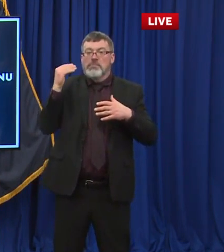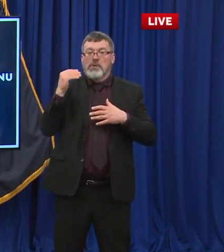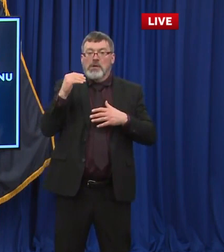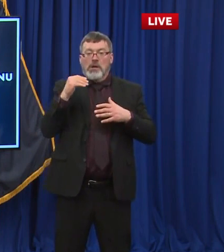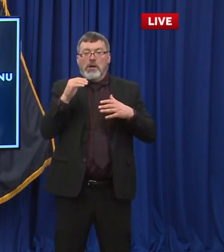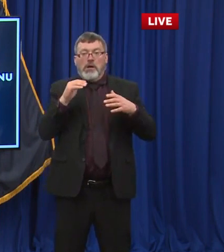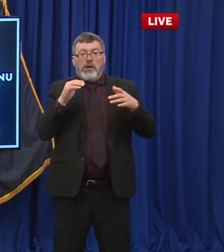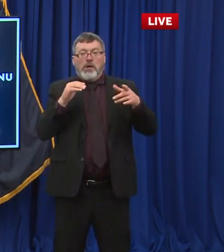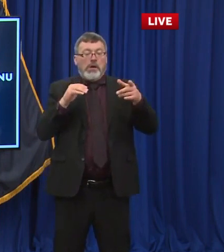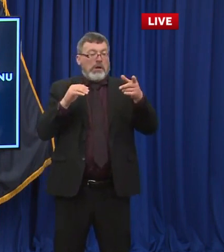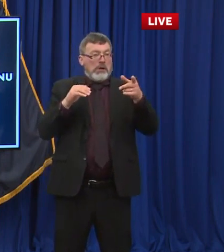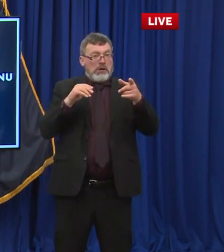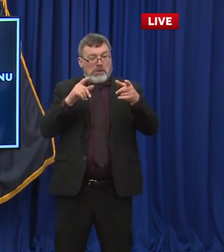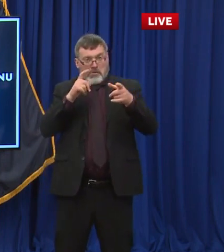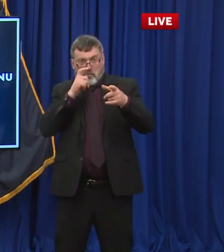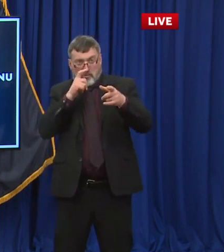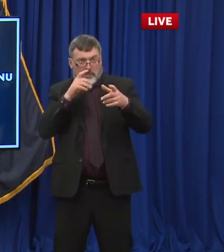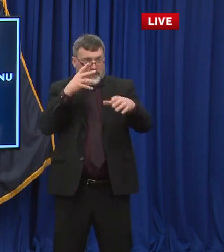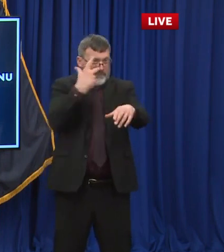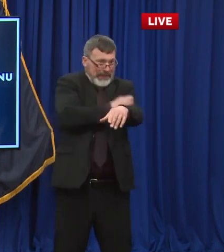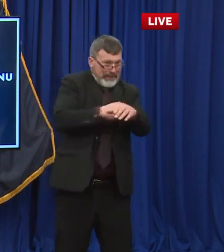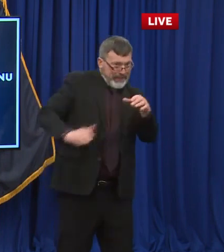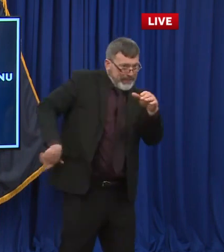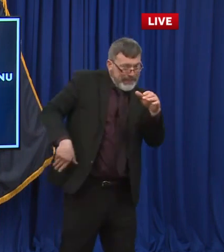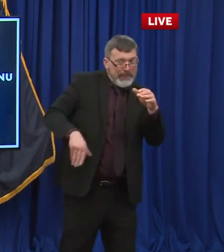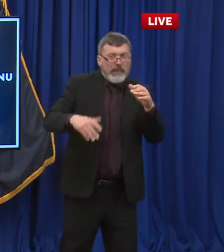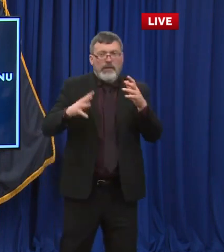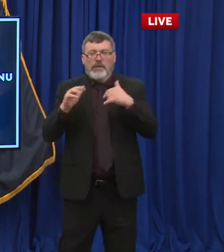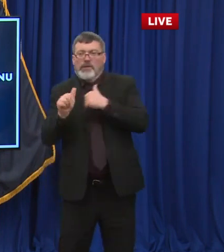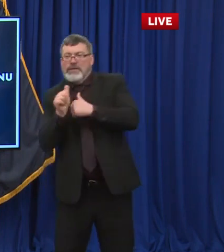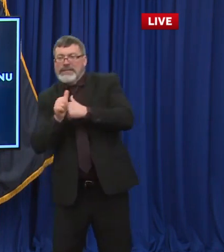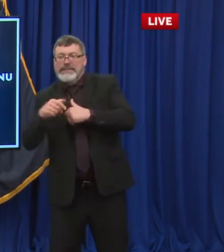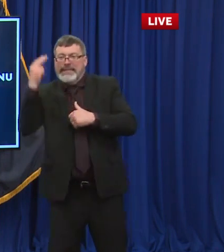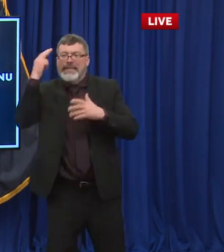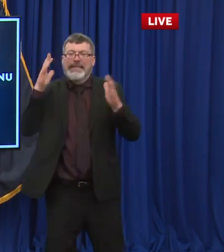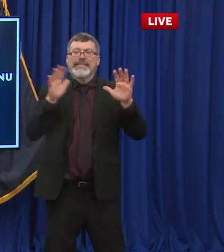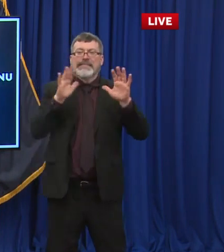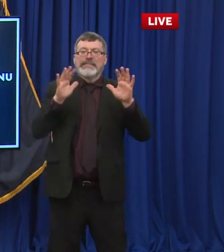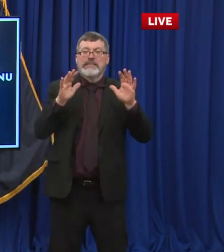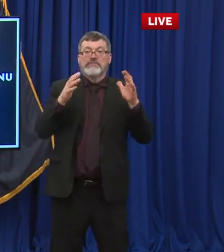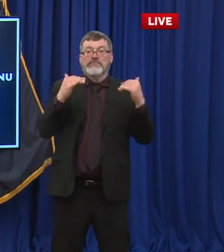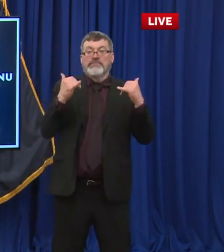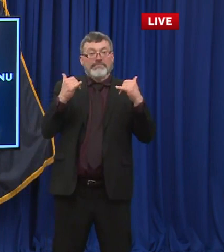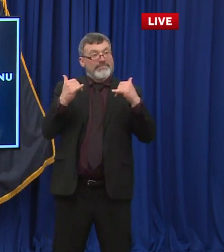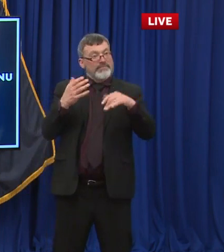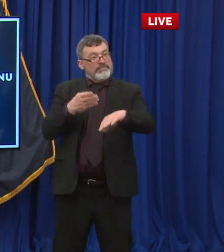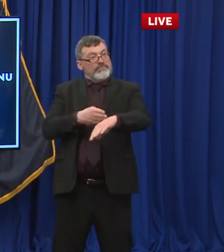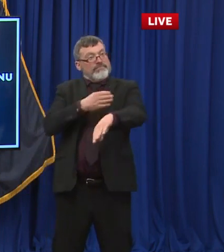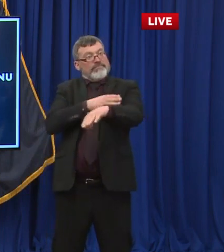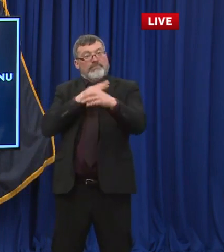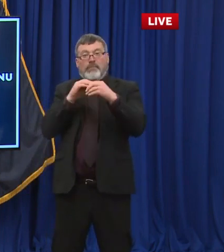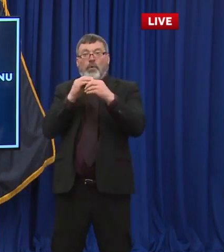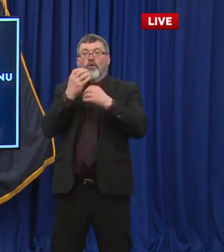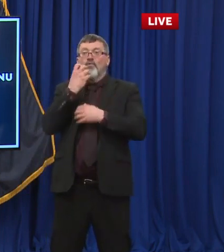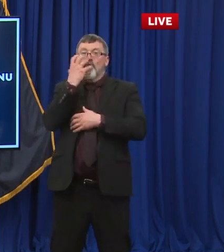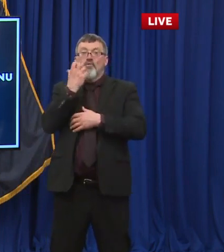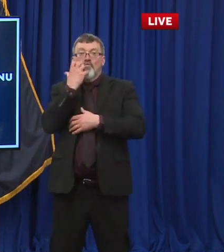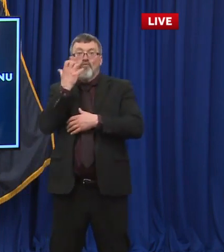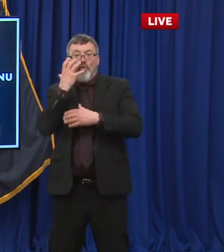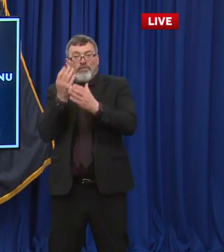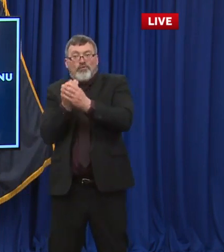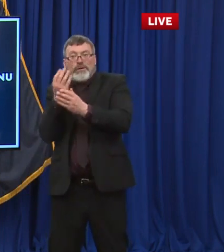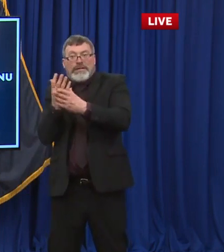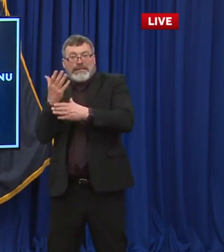as we get to better weather folks are just more out and about i think overall yeah people will find a little more flexibility in their own lives to to have that but i think in the last week